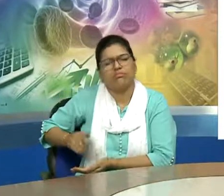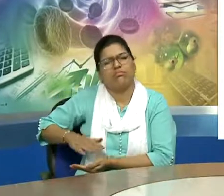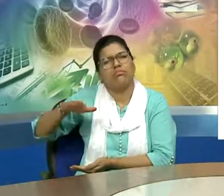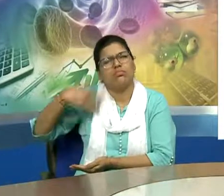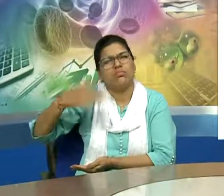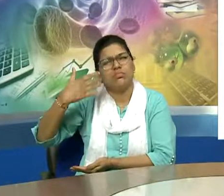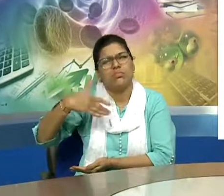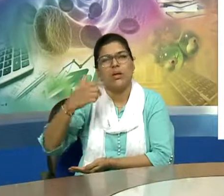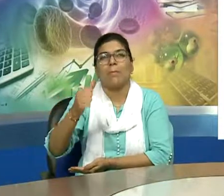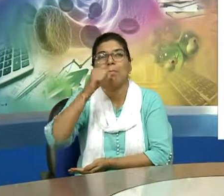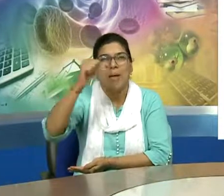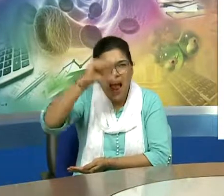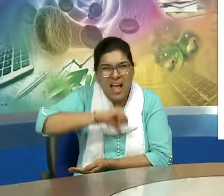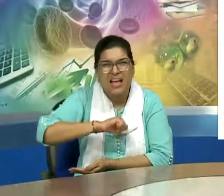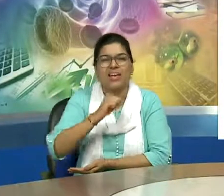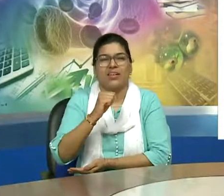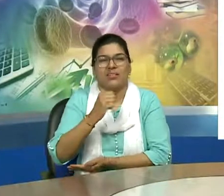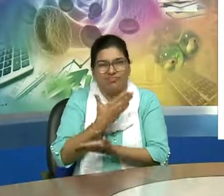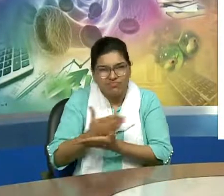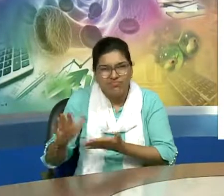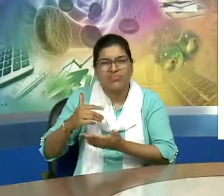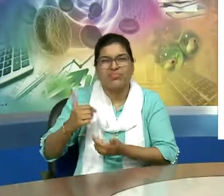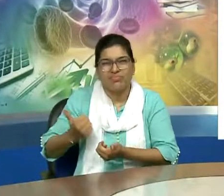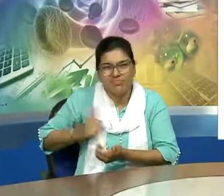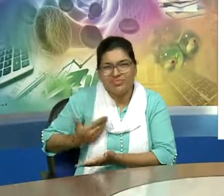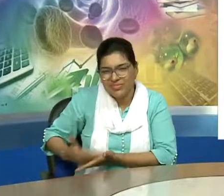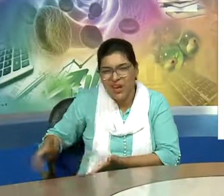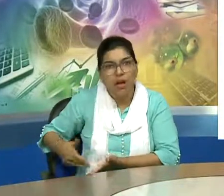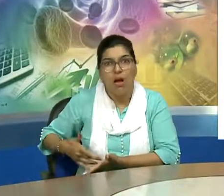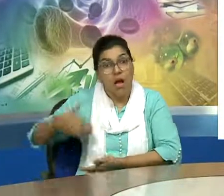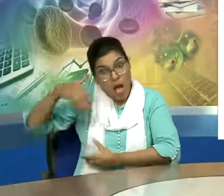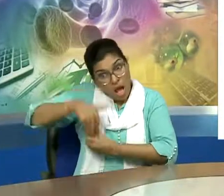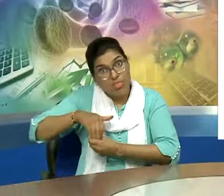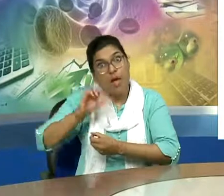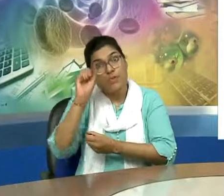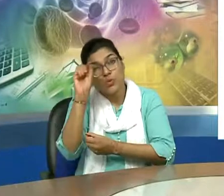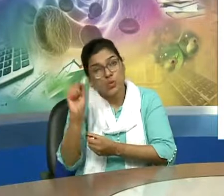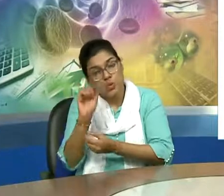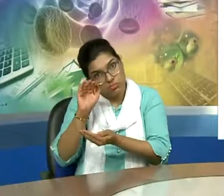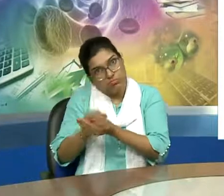our body. It is stored in our body in that original form,